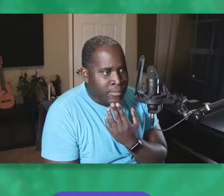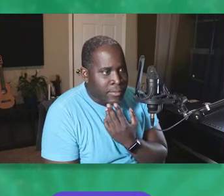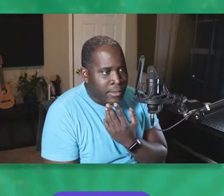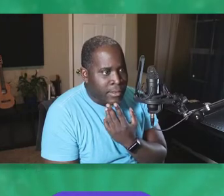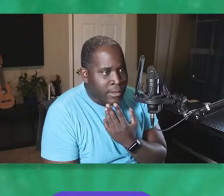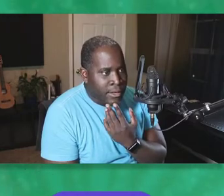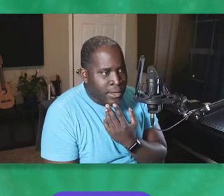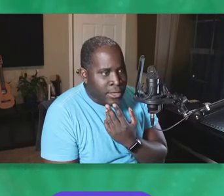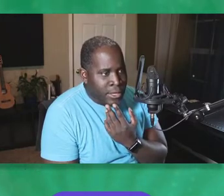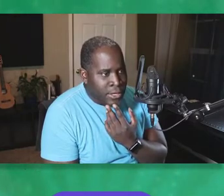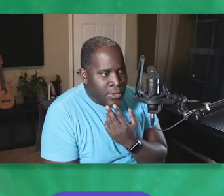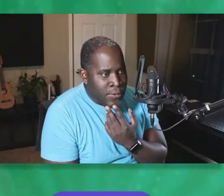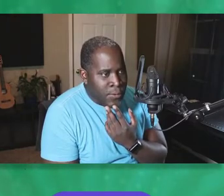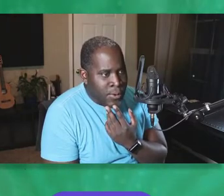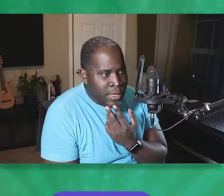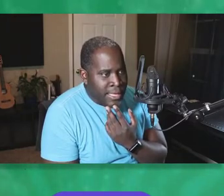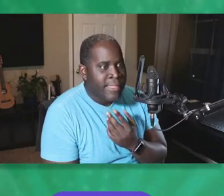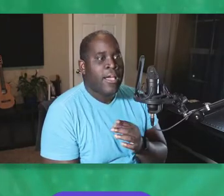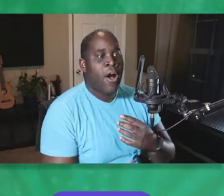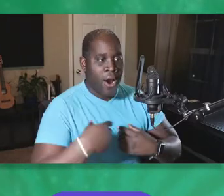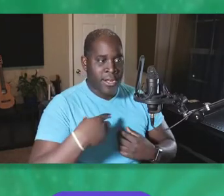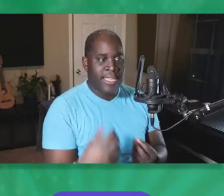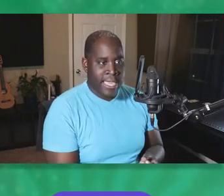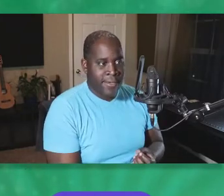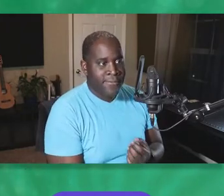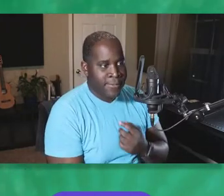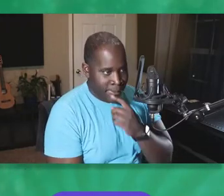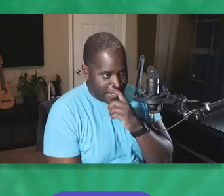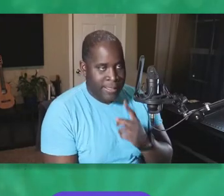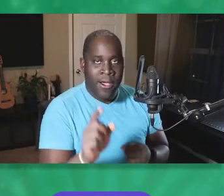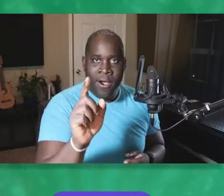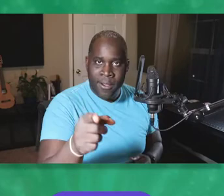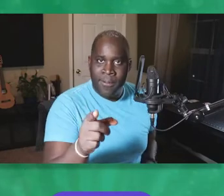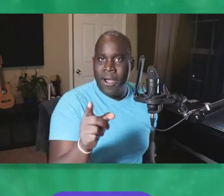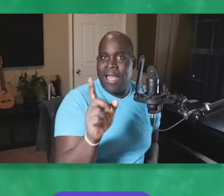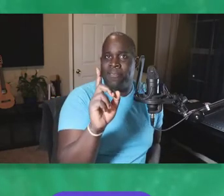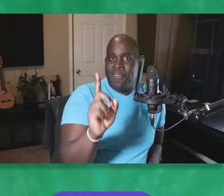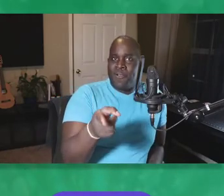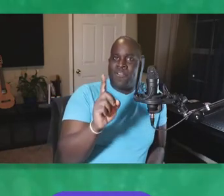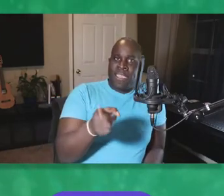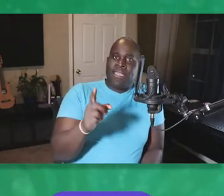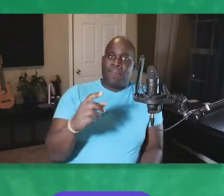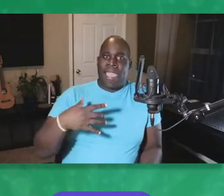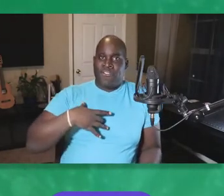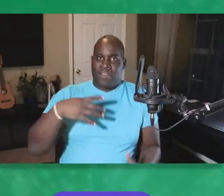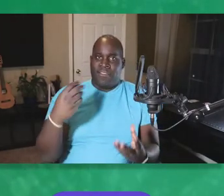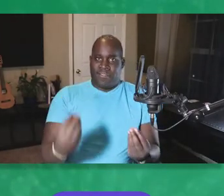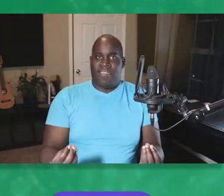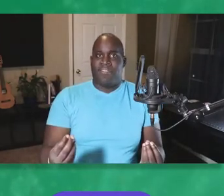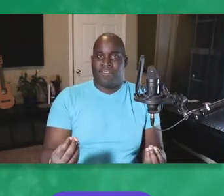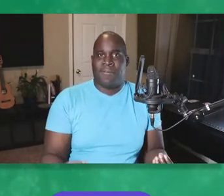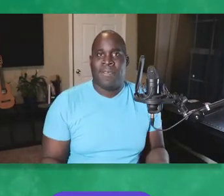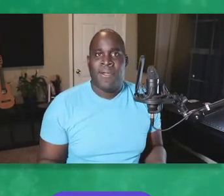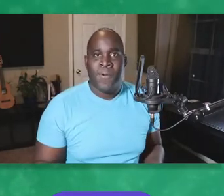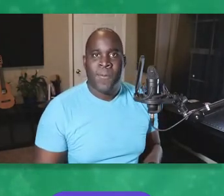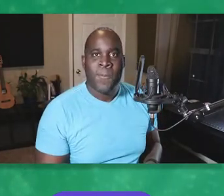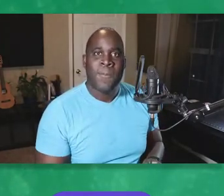him. You heart give. They're saying compassionate is